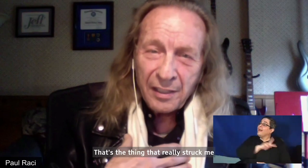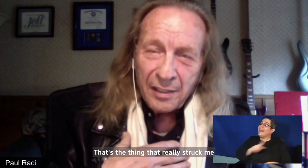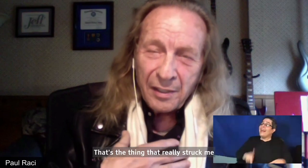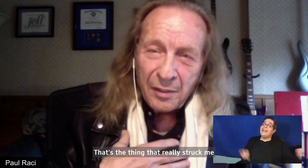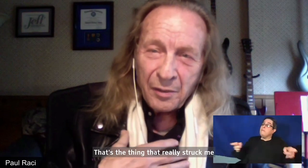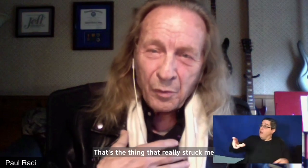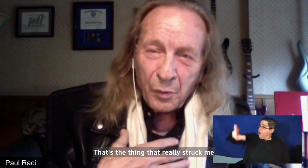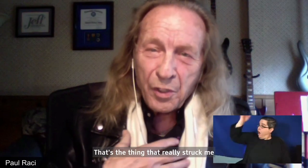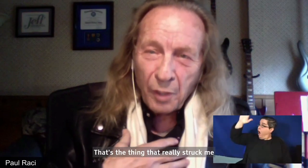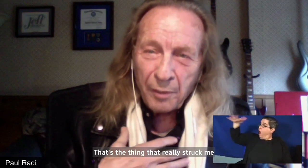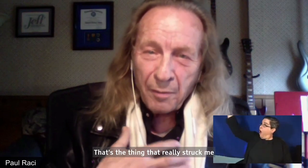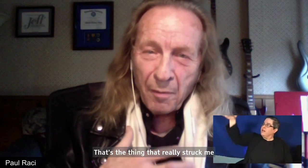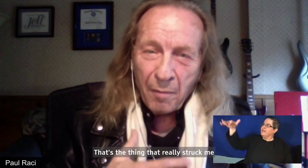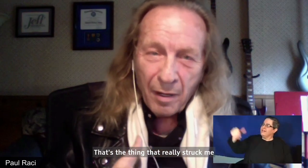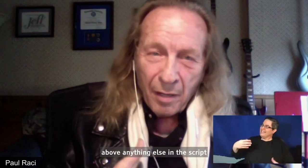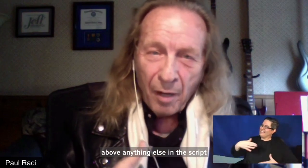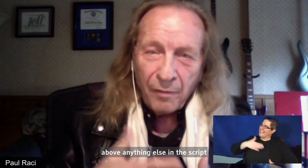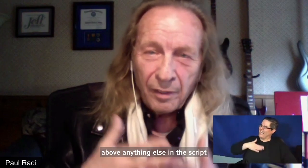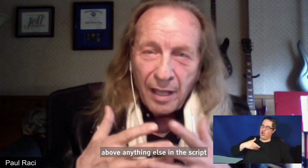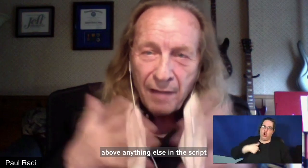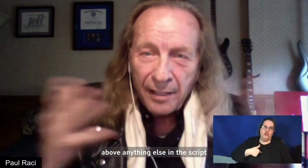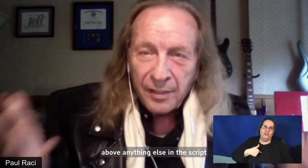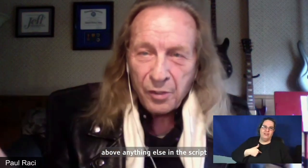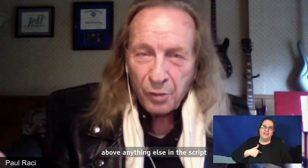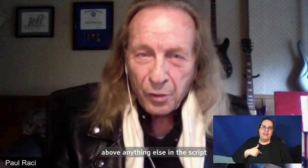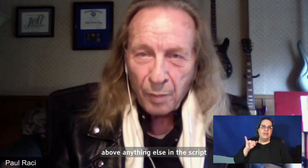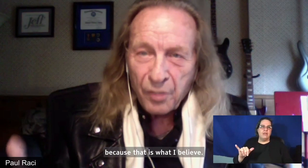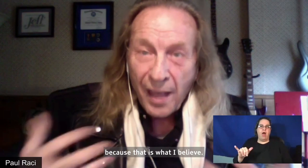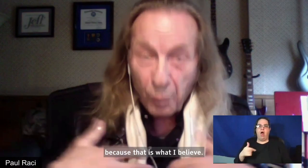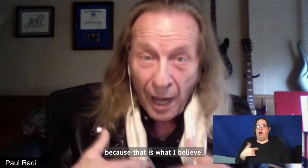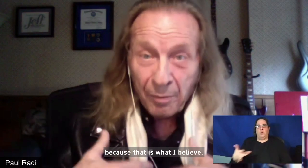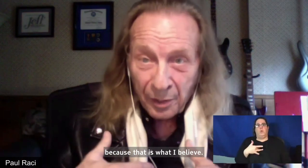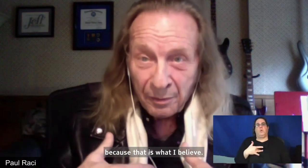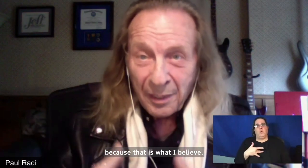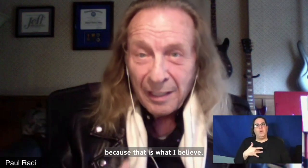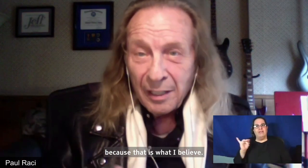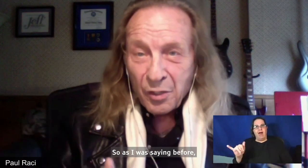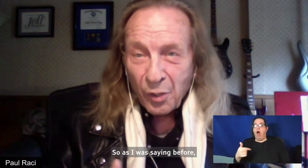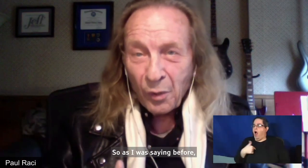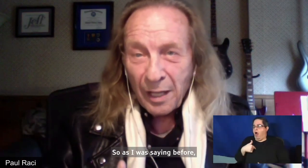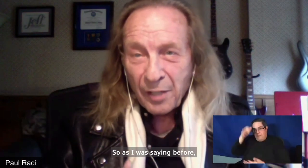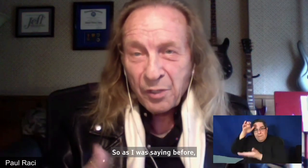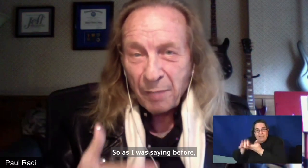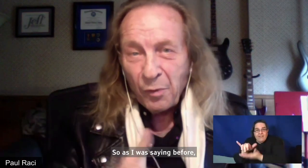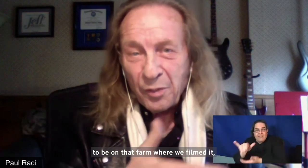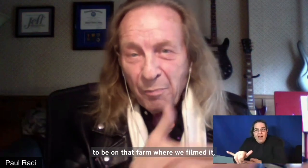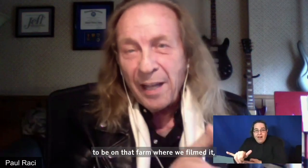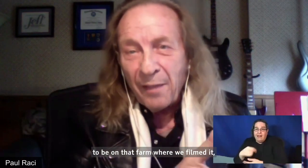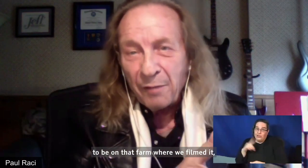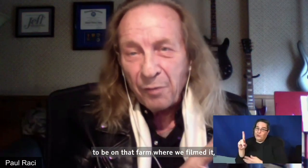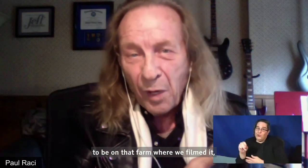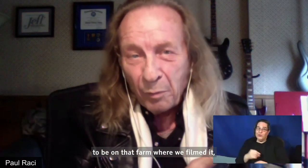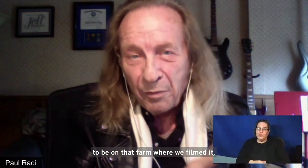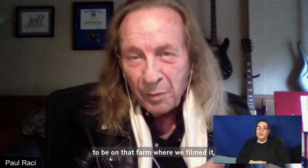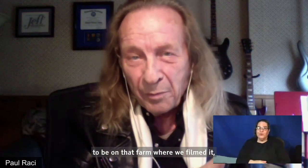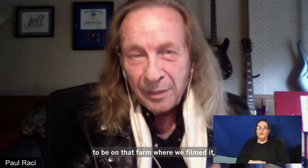that really struck me above anything else in the script, because that is what I believe. So as I was saying before, to be on